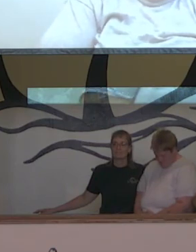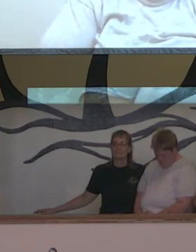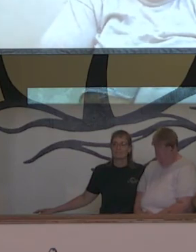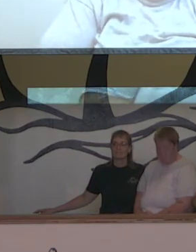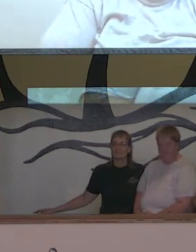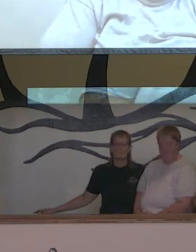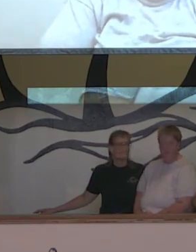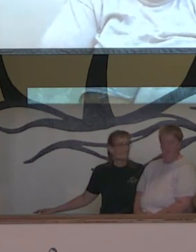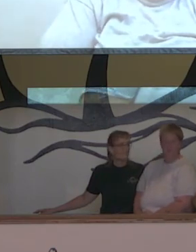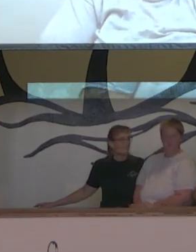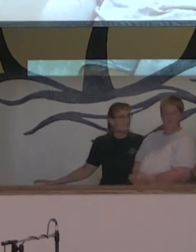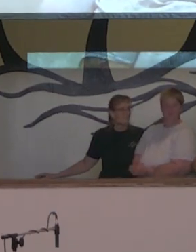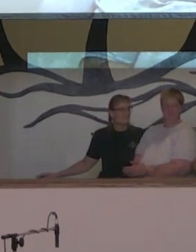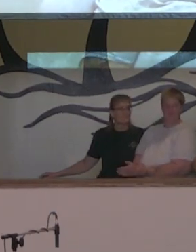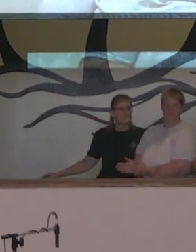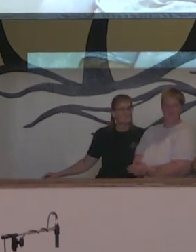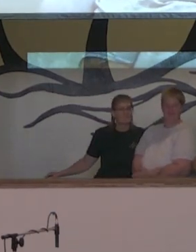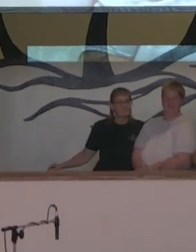Amen.